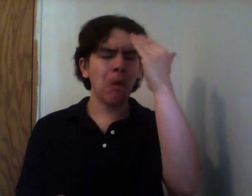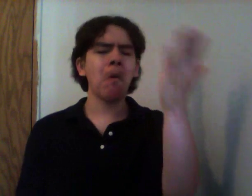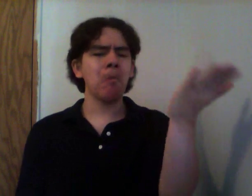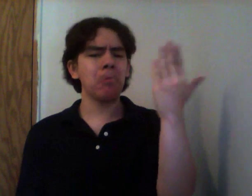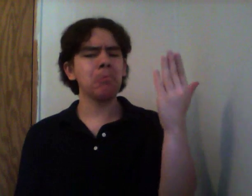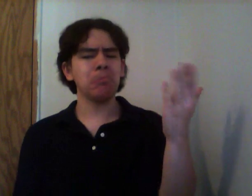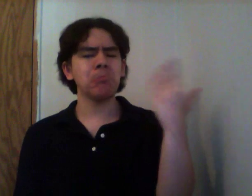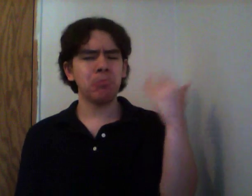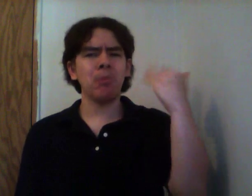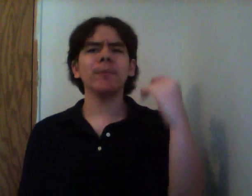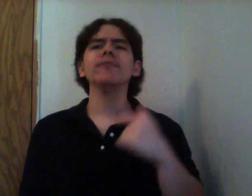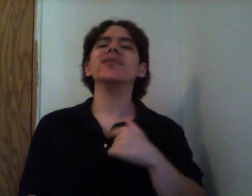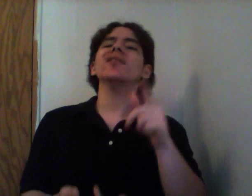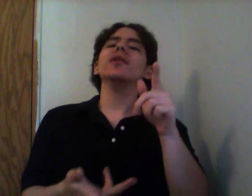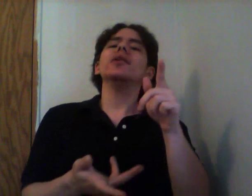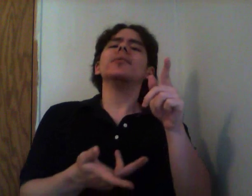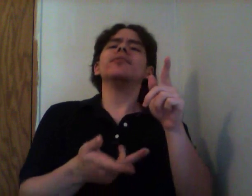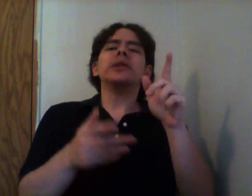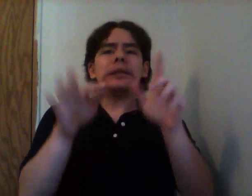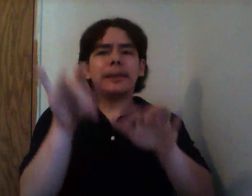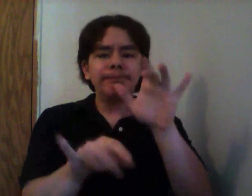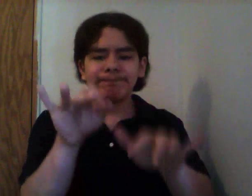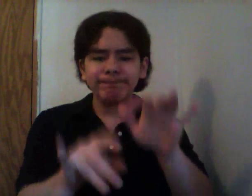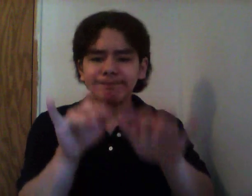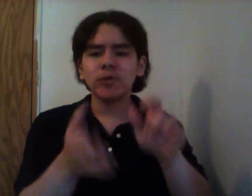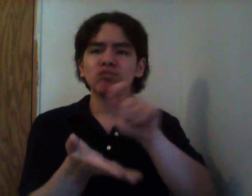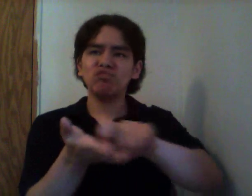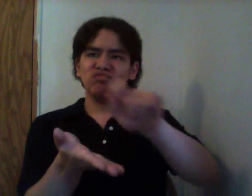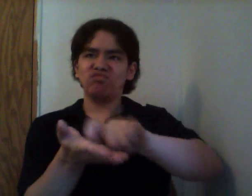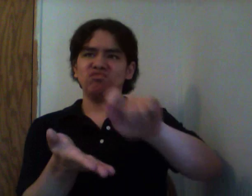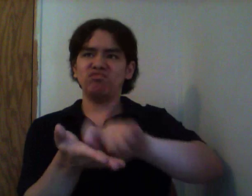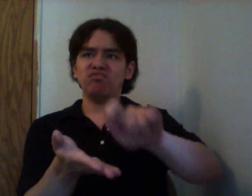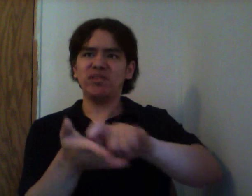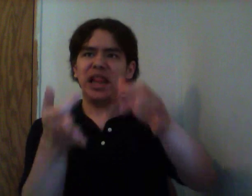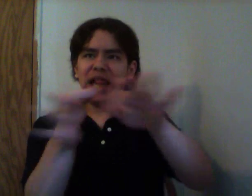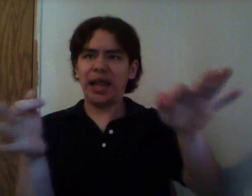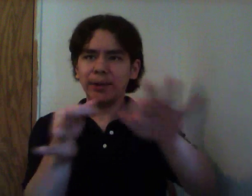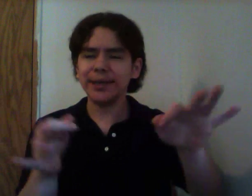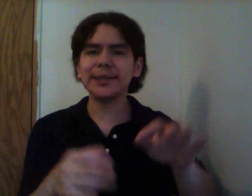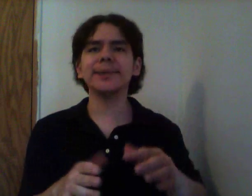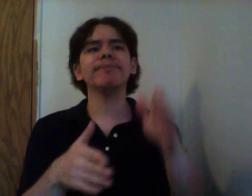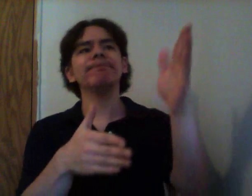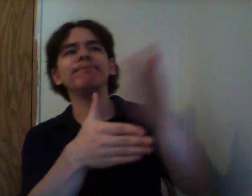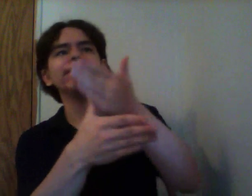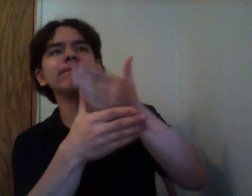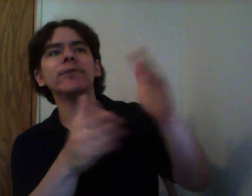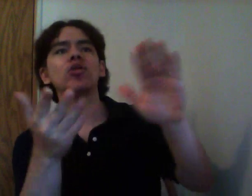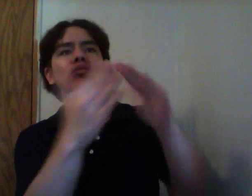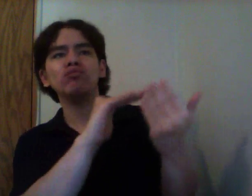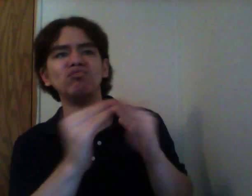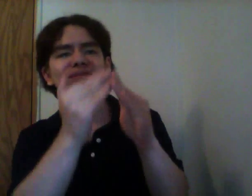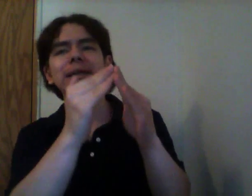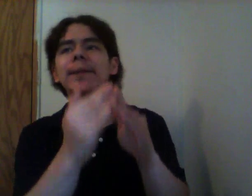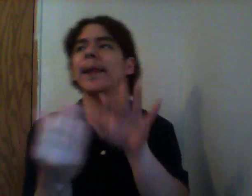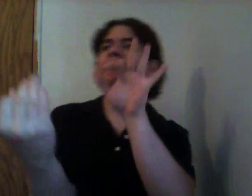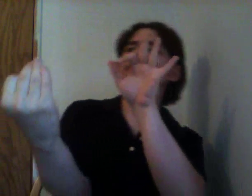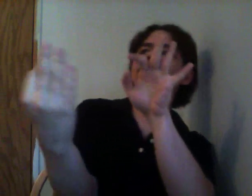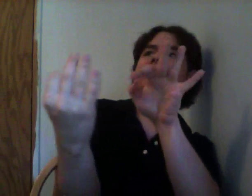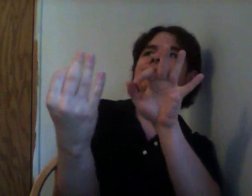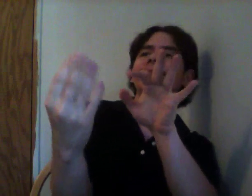the languages that you're learning and then share it with communities and get some feedback on it. So they've kind of taken that idea of the